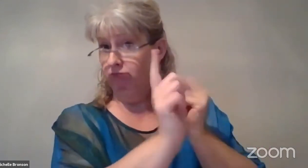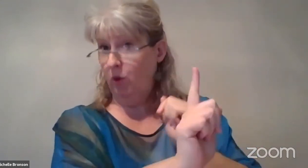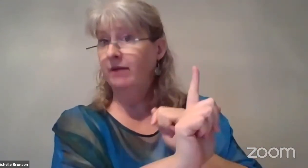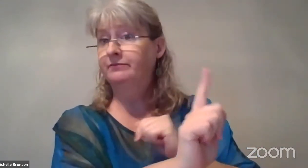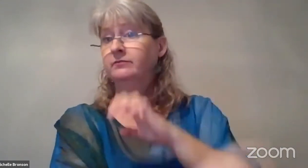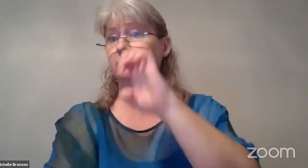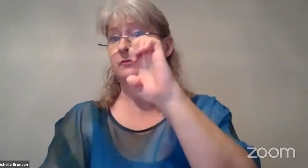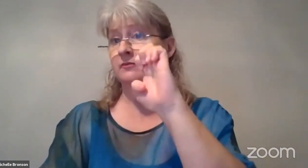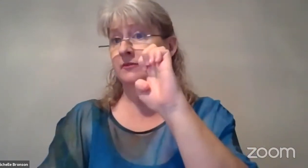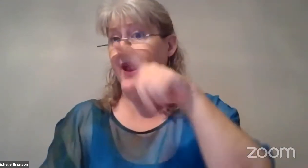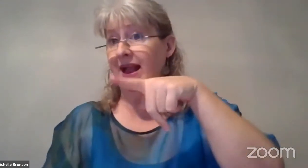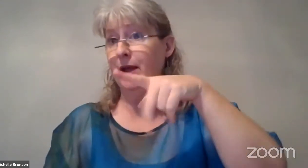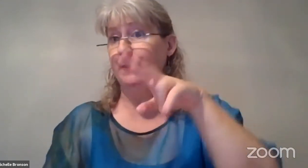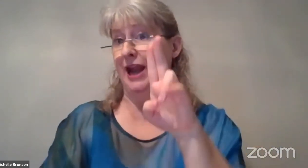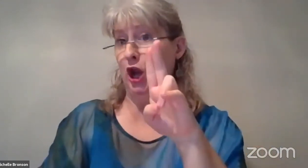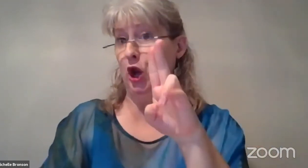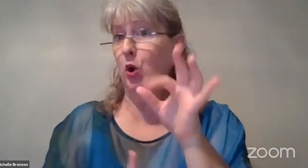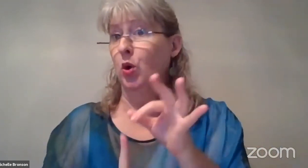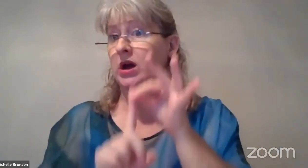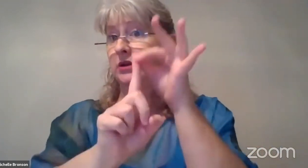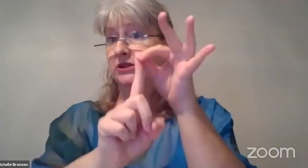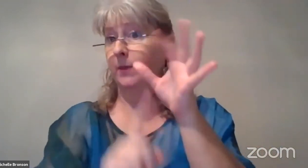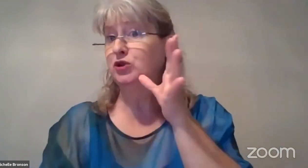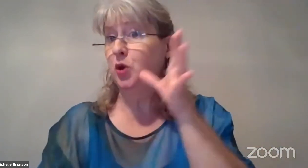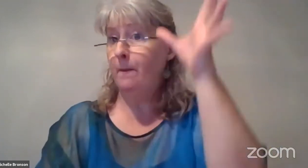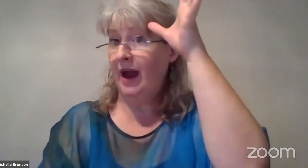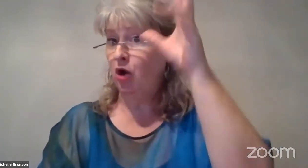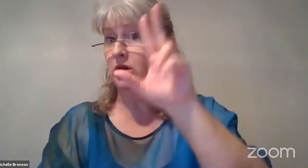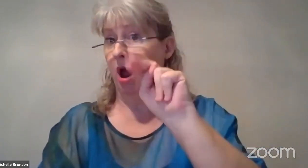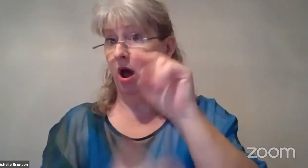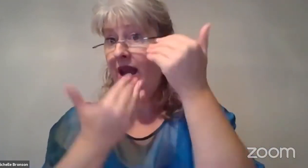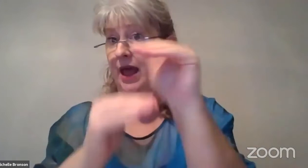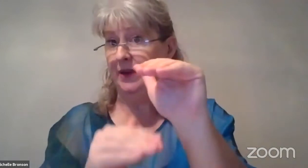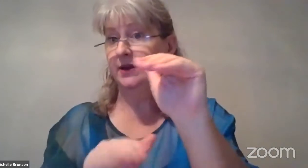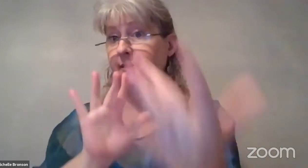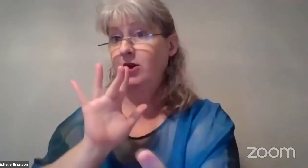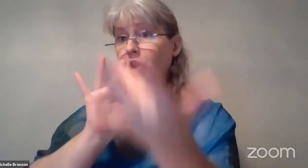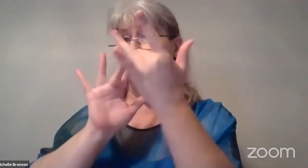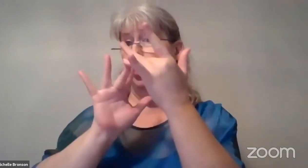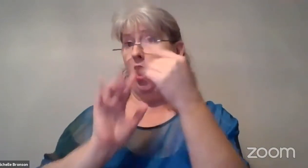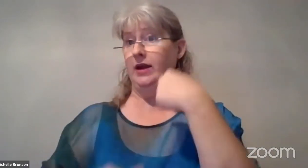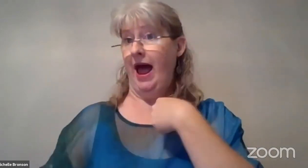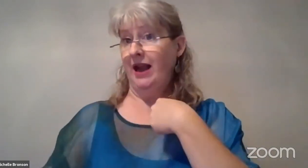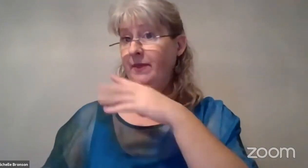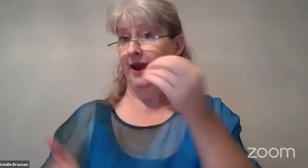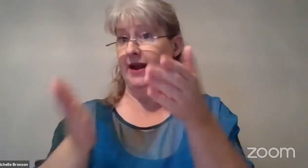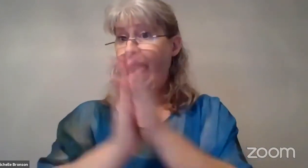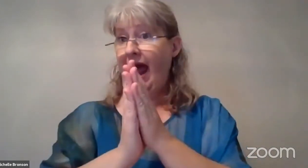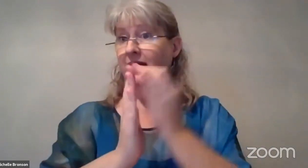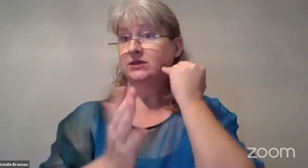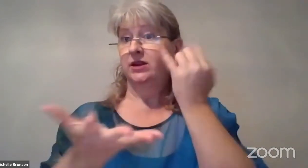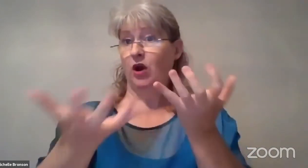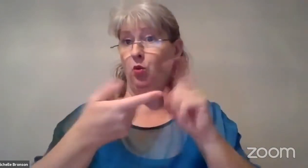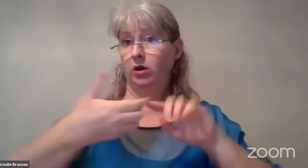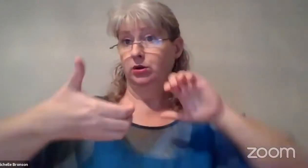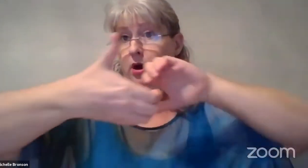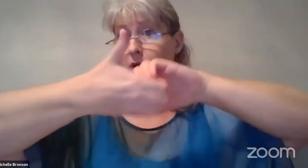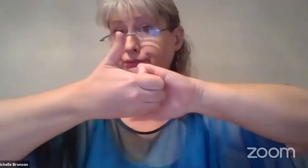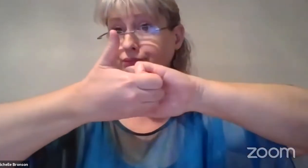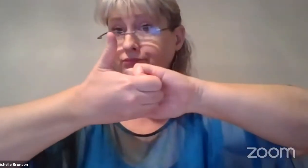Fresno received funding. The EPU, Exceptional Parents Unlimited, reached out to me and asked